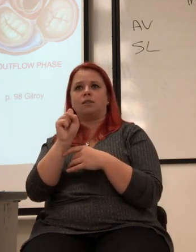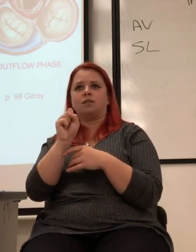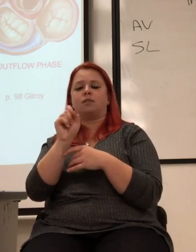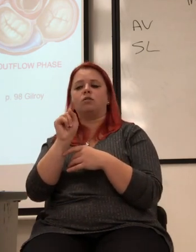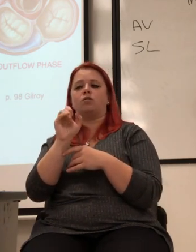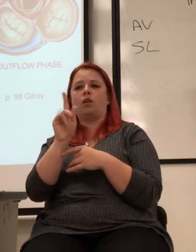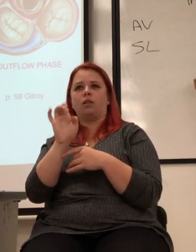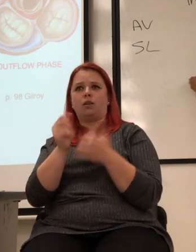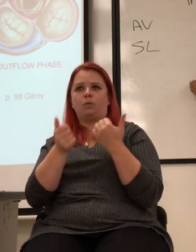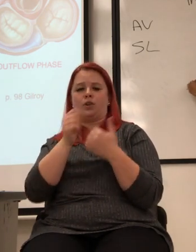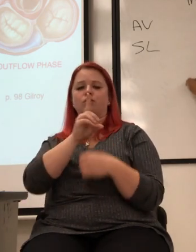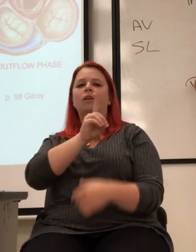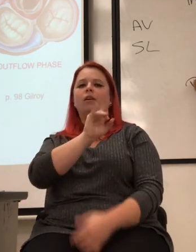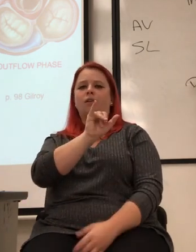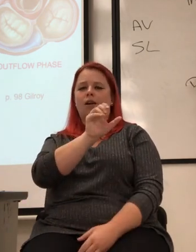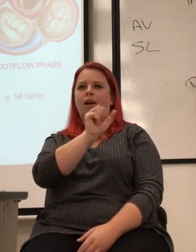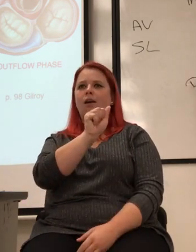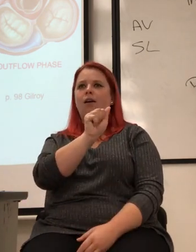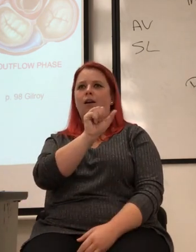Diastole. Diastole.